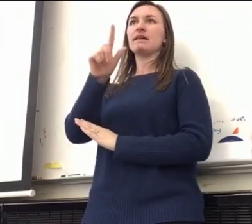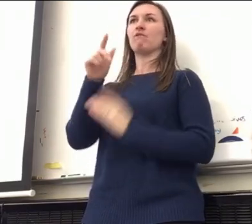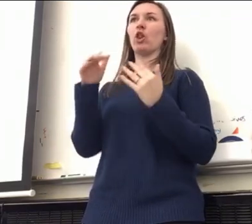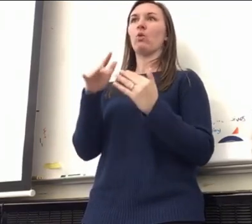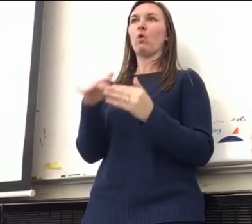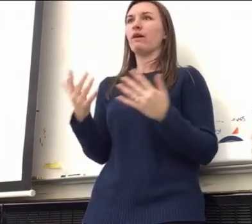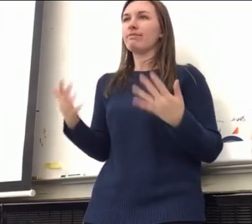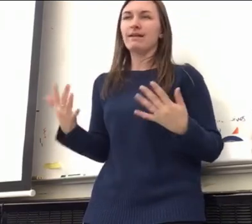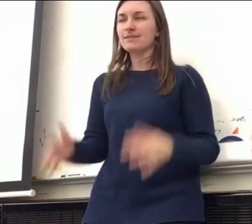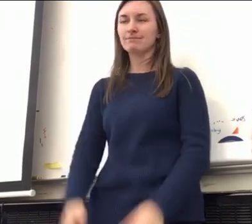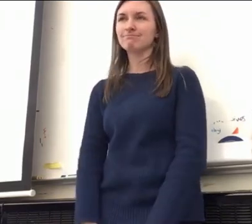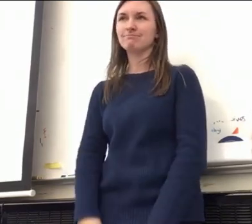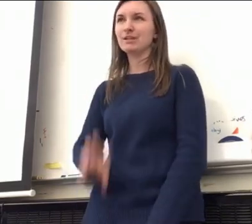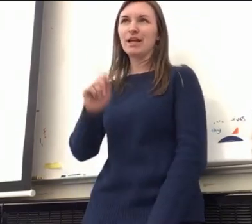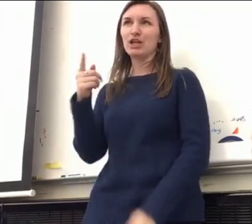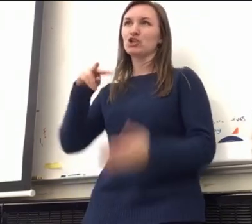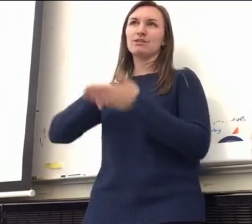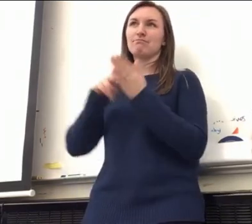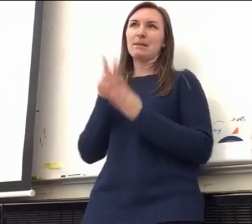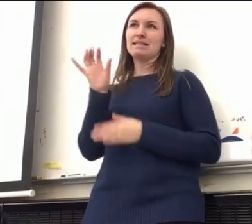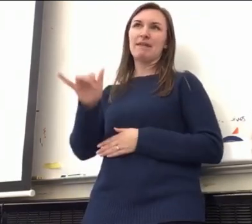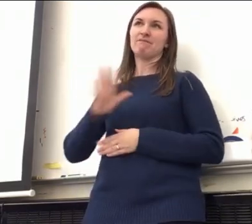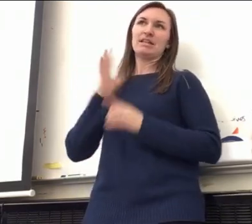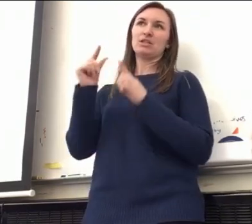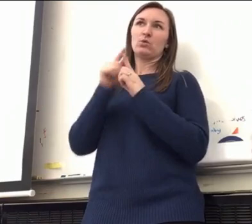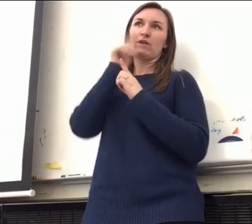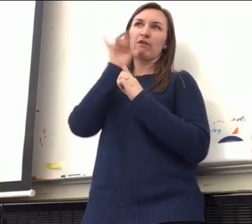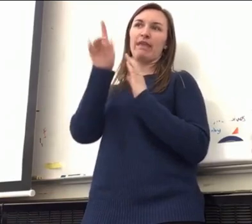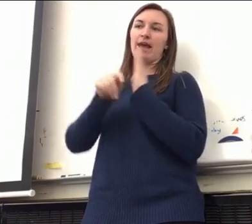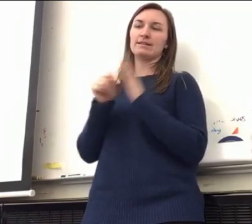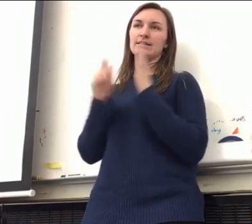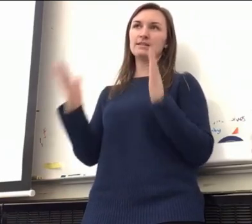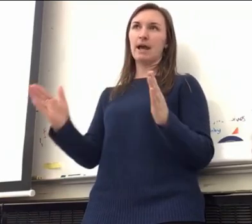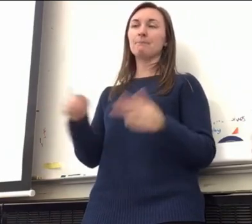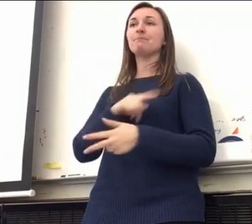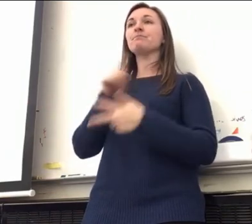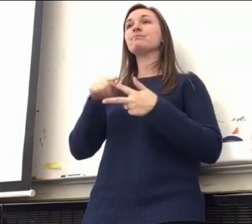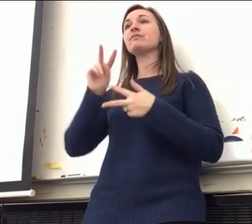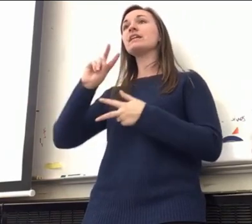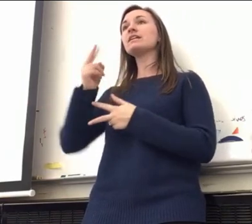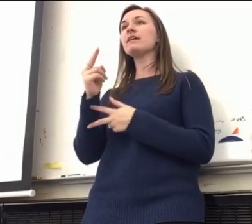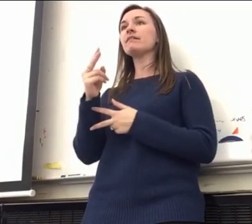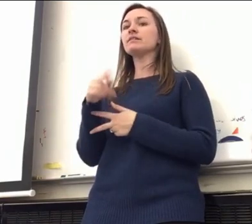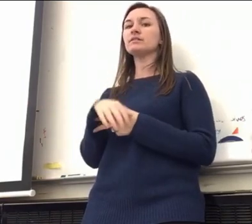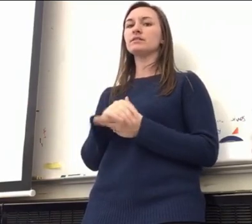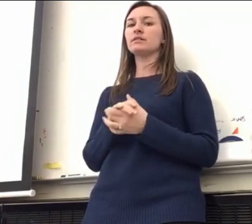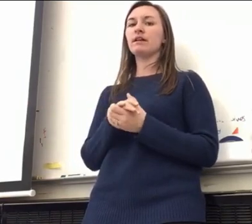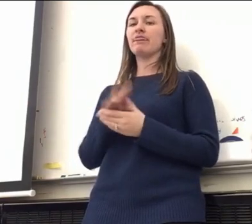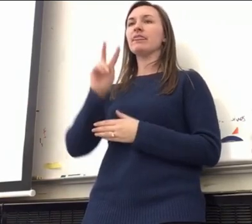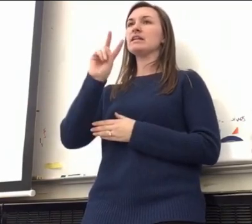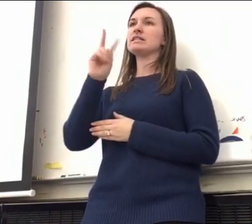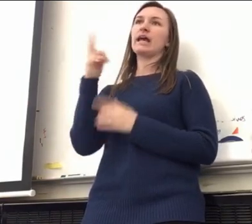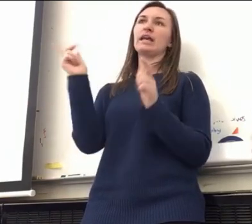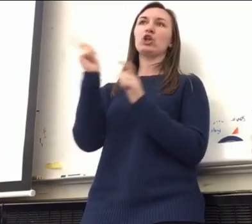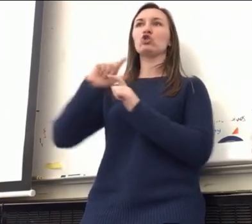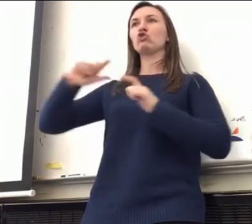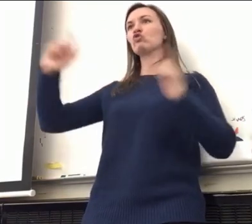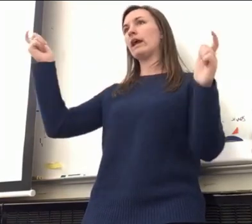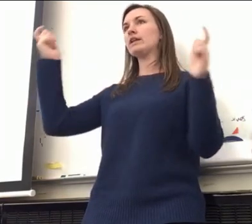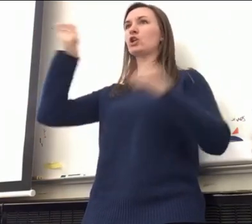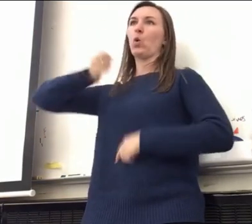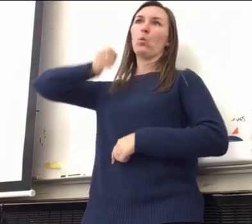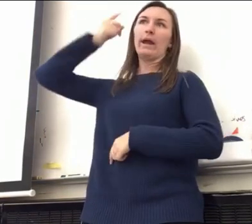don't be scared of it. The next term that you need to know is going to be the Second Great Awakening. This is also a starred term.